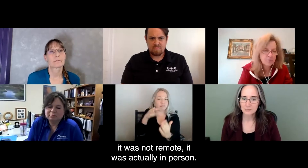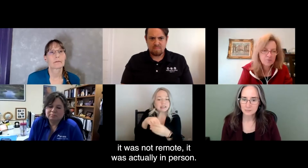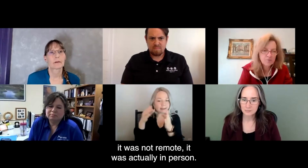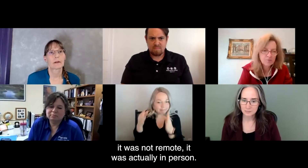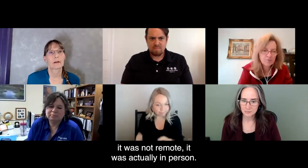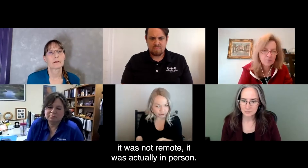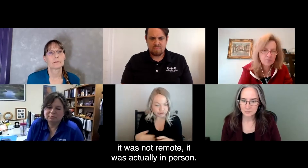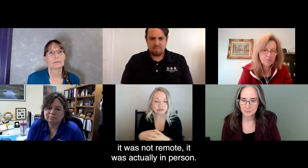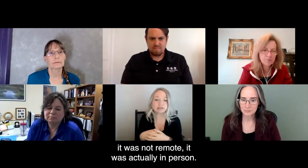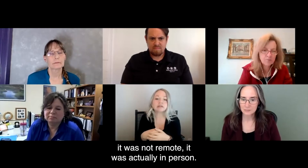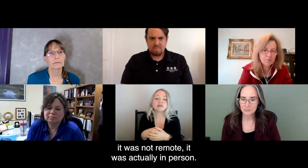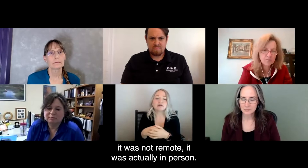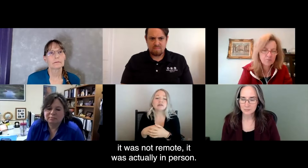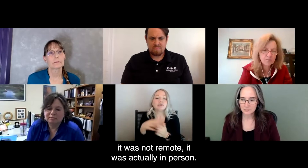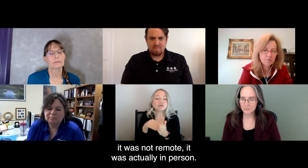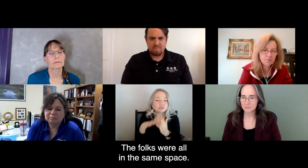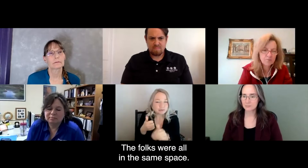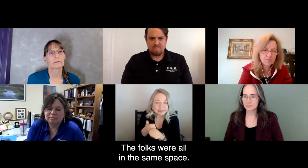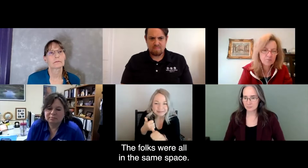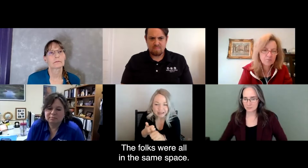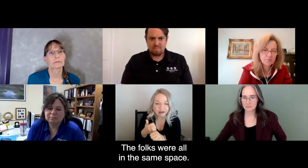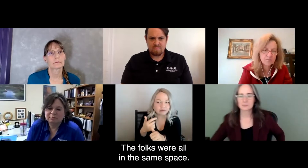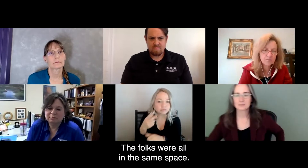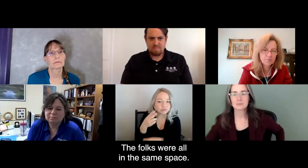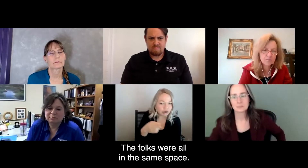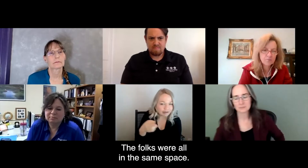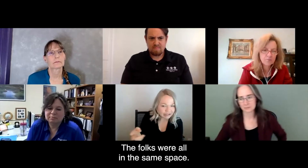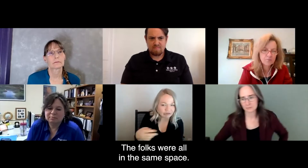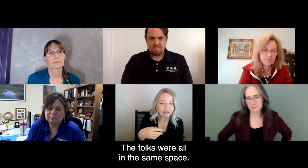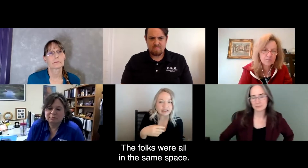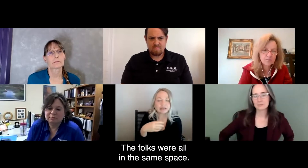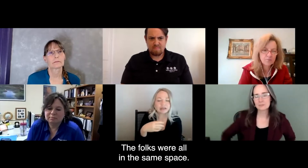was not remote. It was actually in person. The folks were all in the same space.